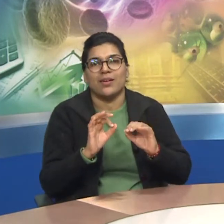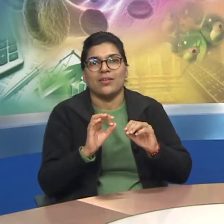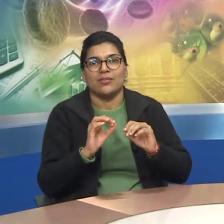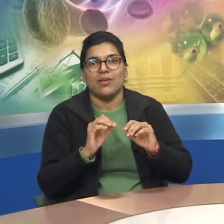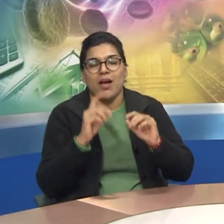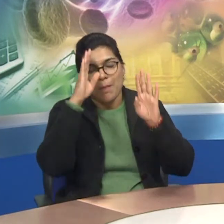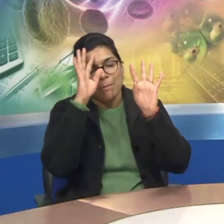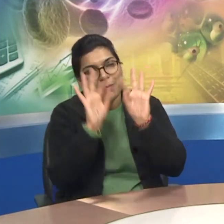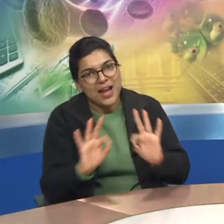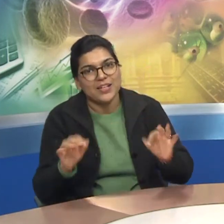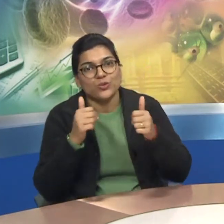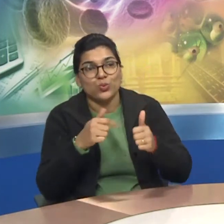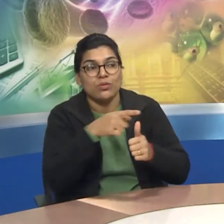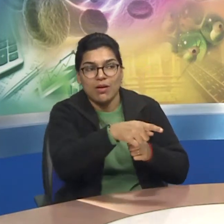It is good for their health.